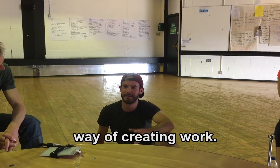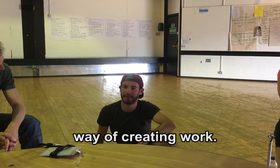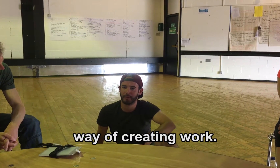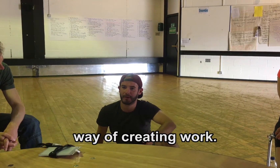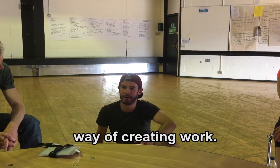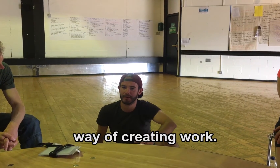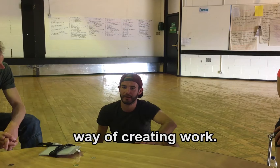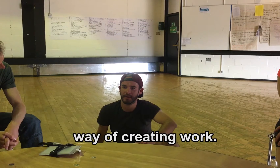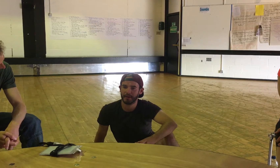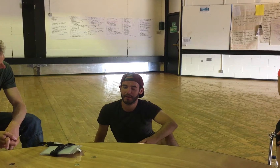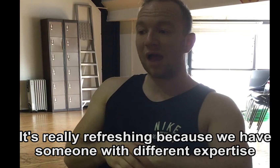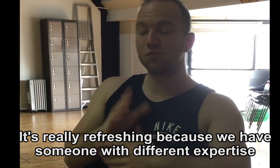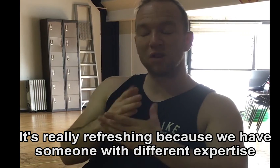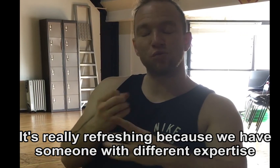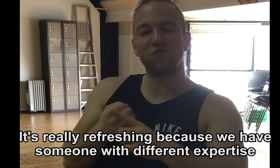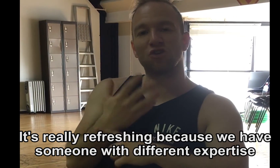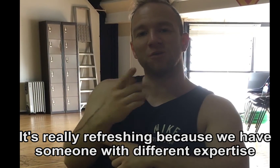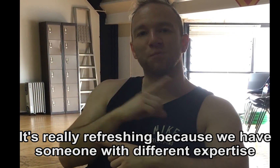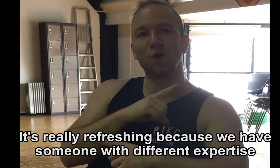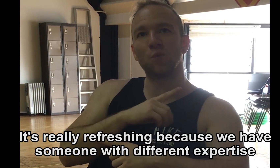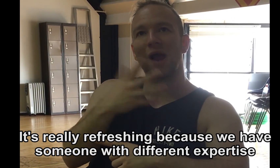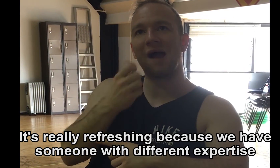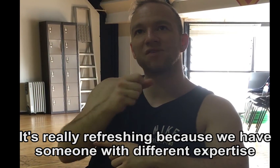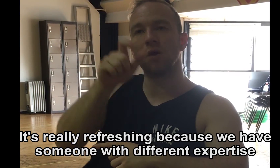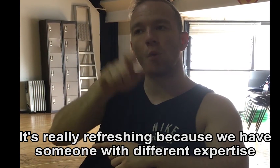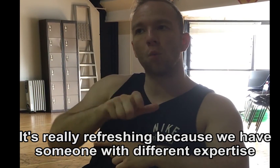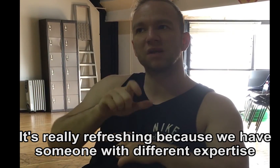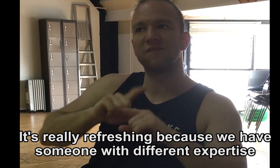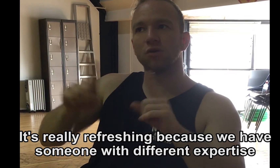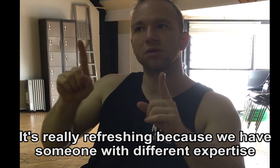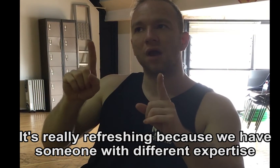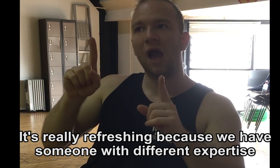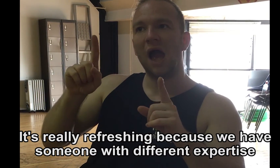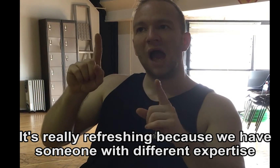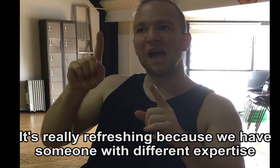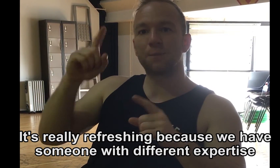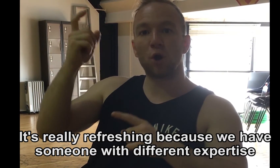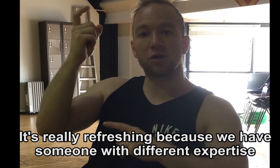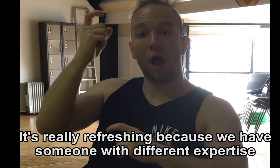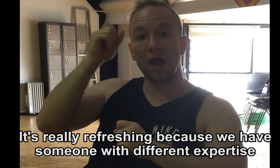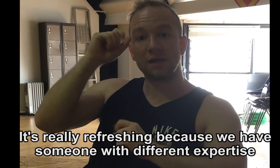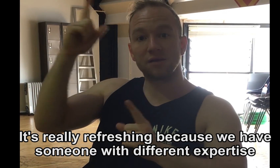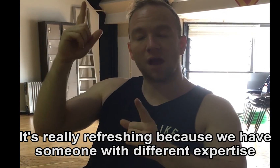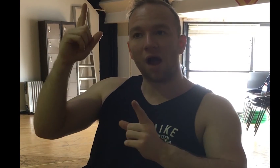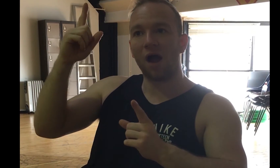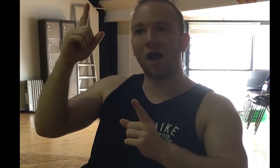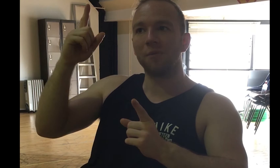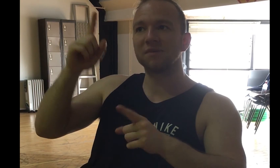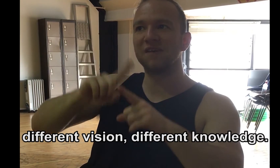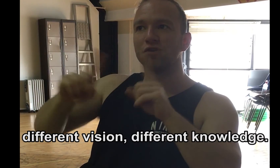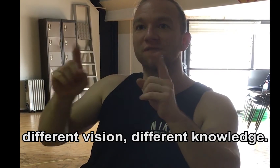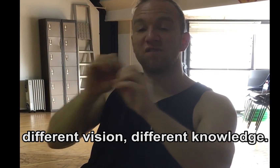creating work. It's really refreshing because we have someone with different expertise, different